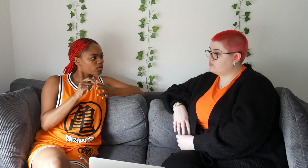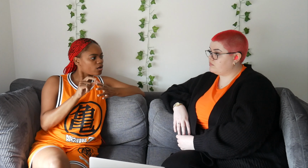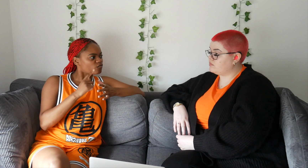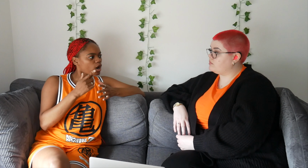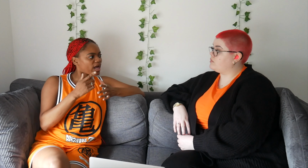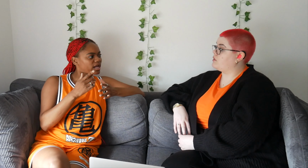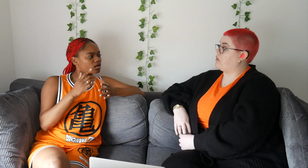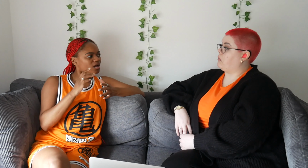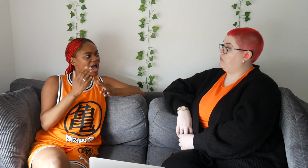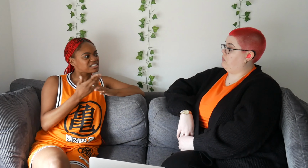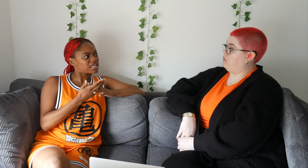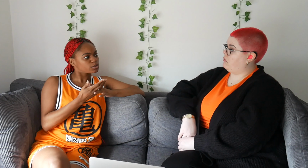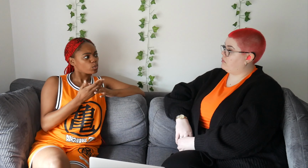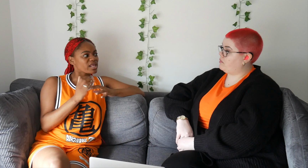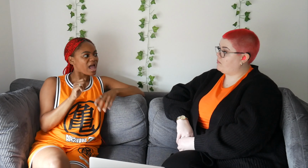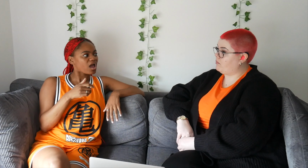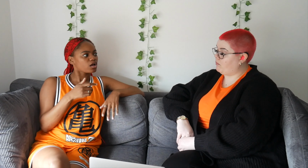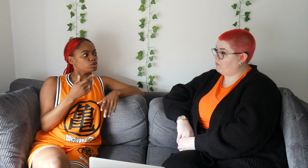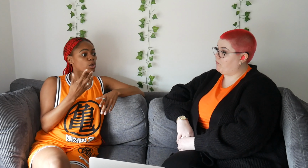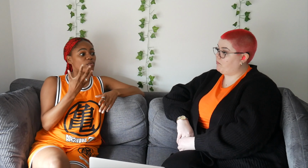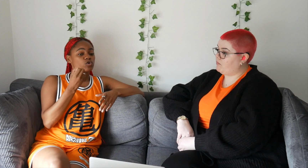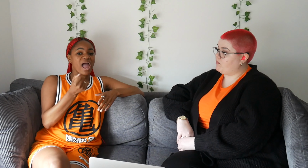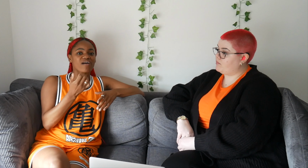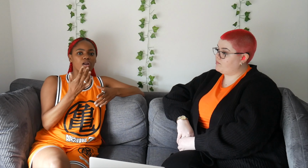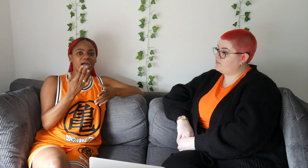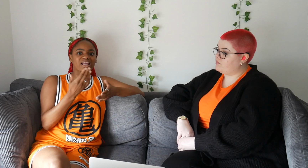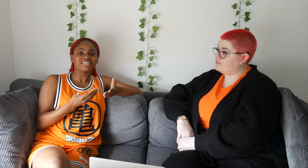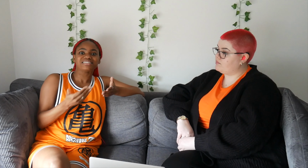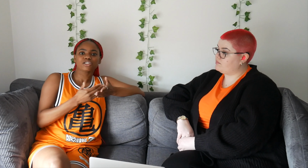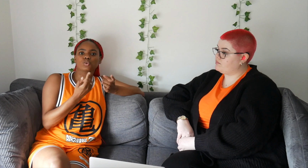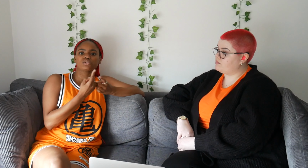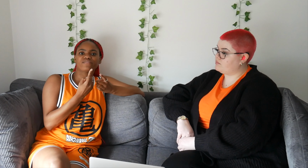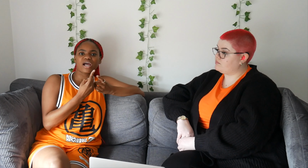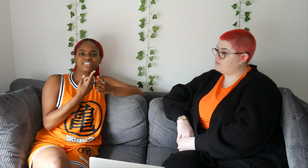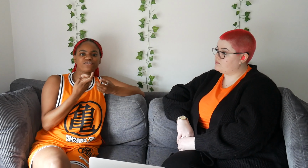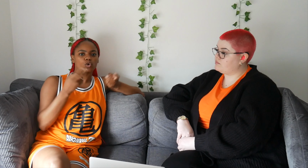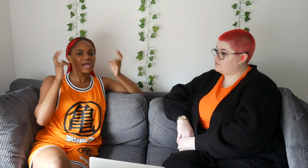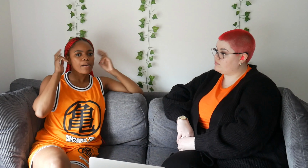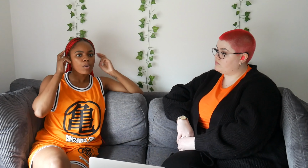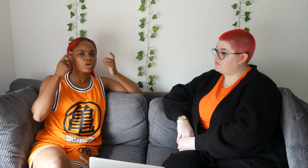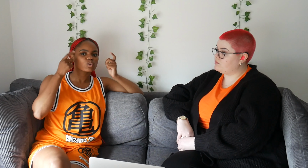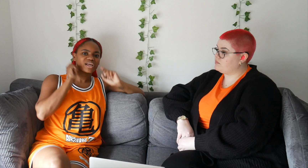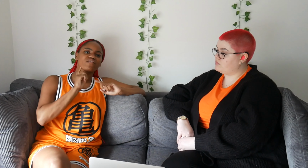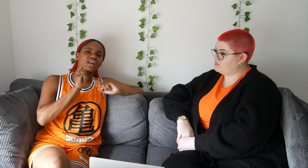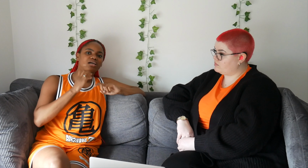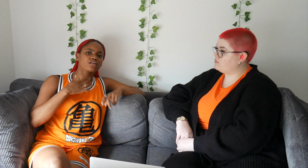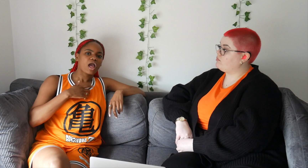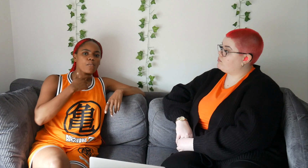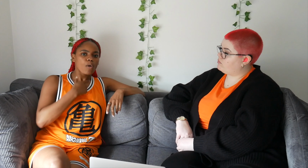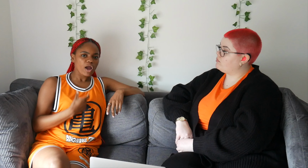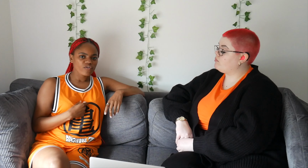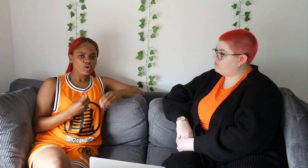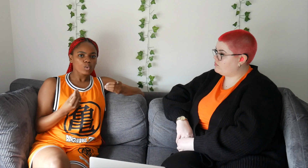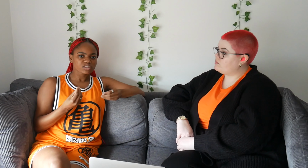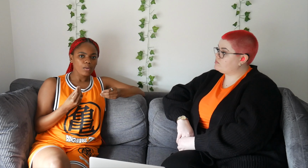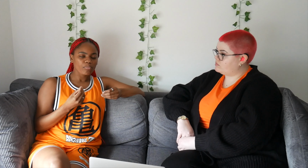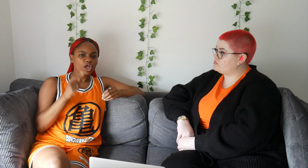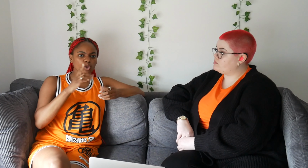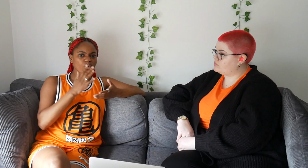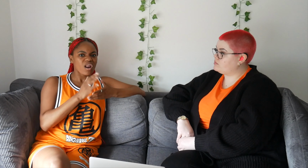like accessible, they have additional devices for the implants or hearing aids, like a microphone or something. You can actually